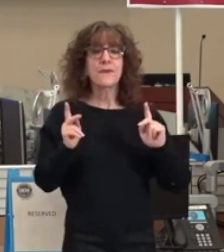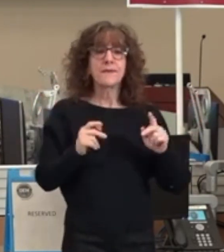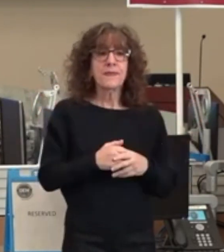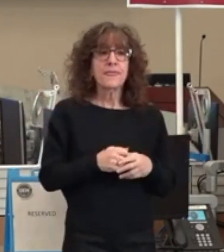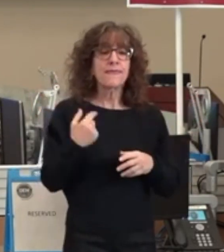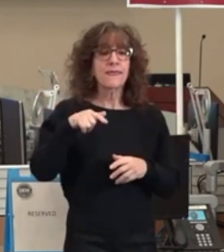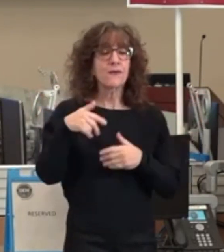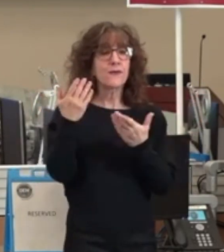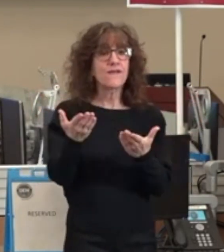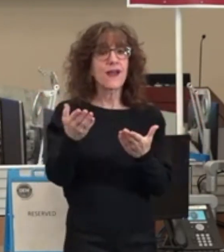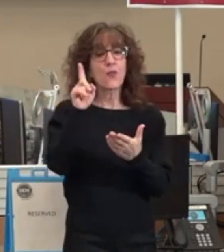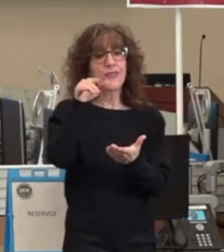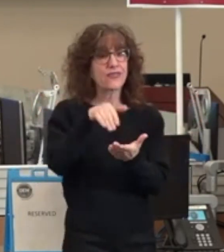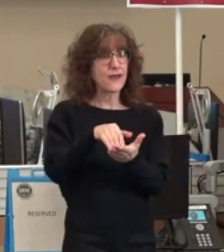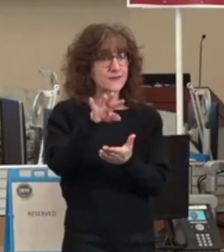did provide